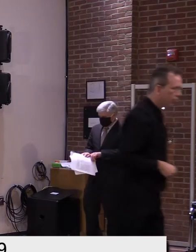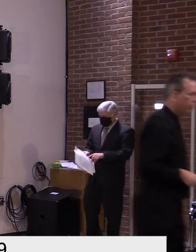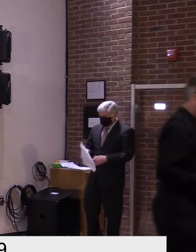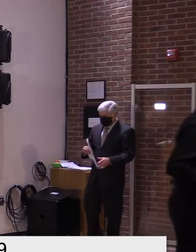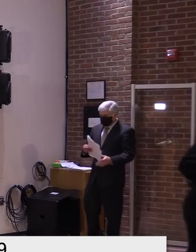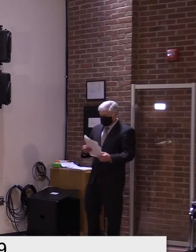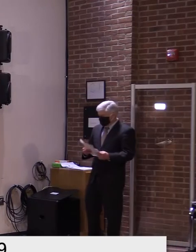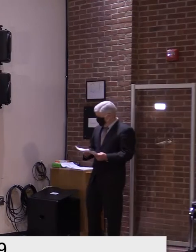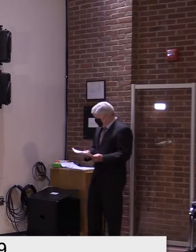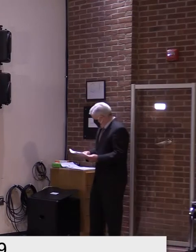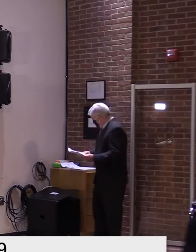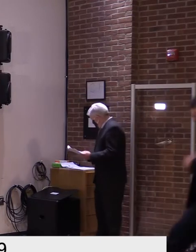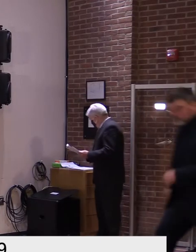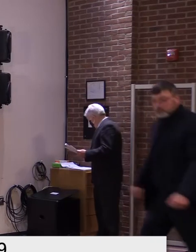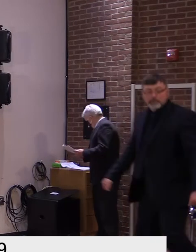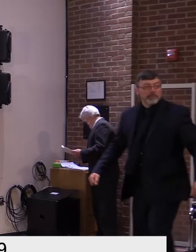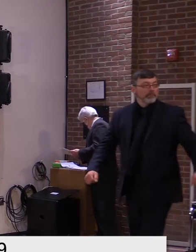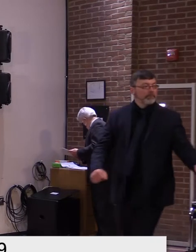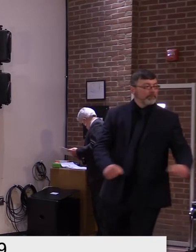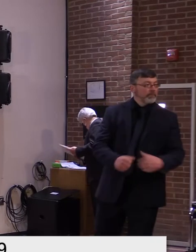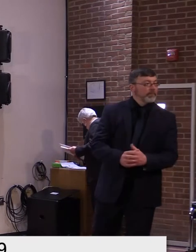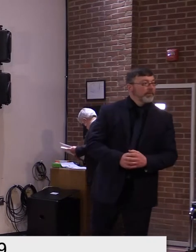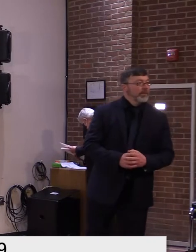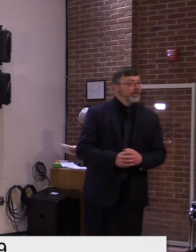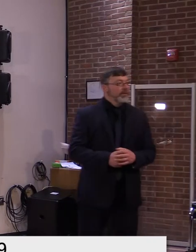Ed, Newport Daily Express.